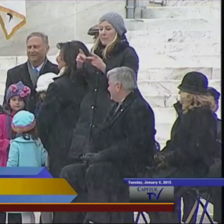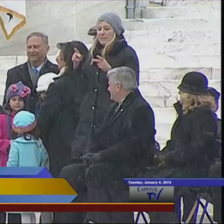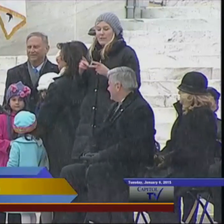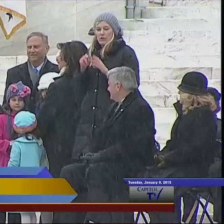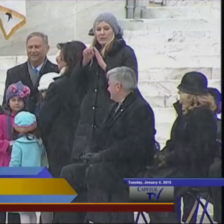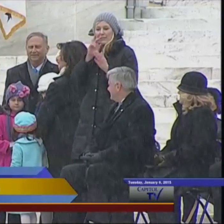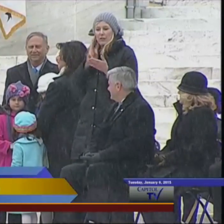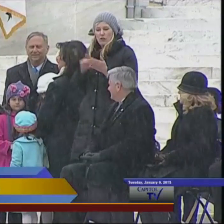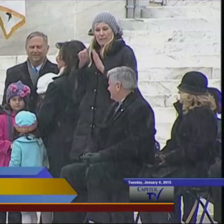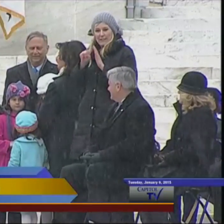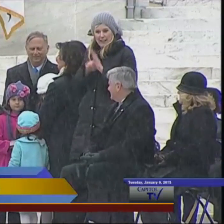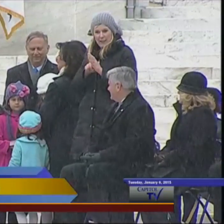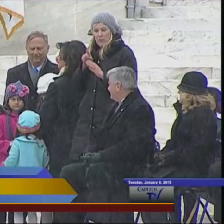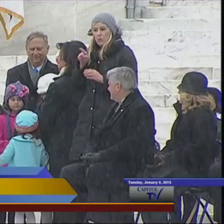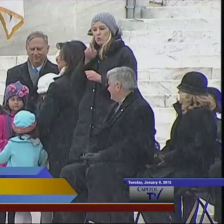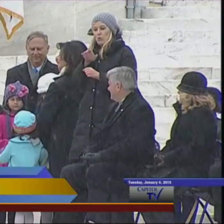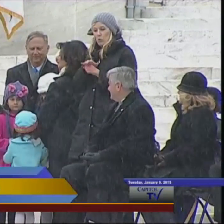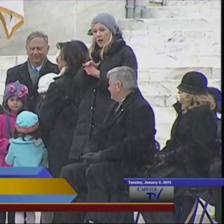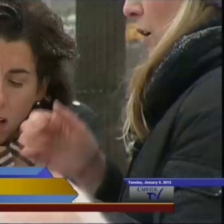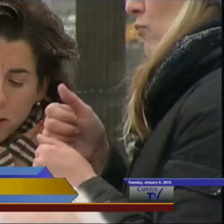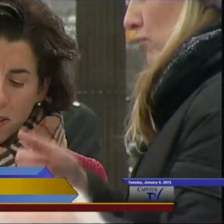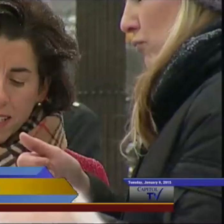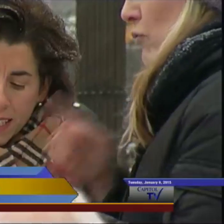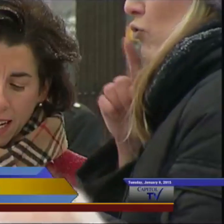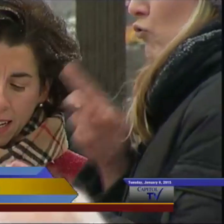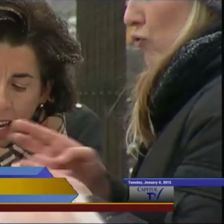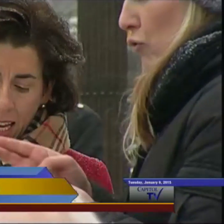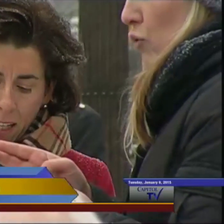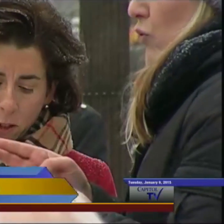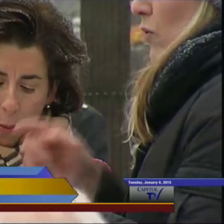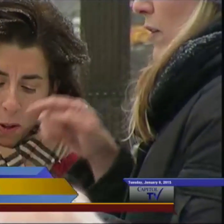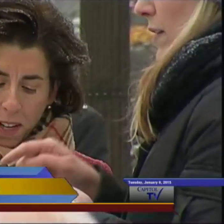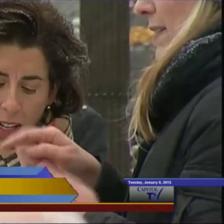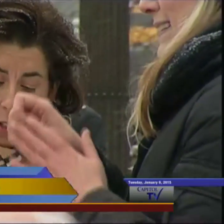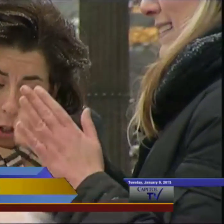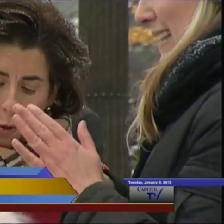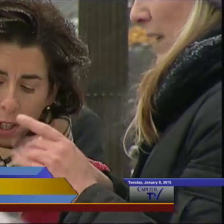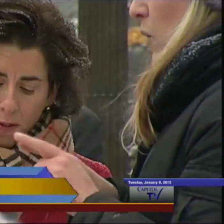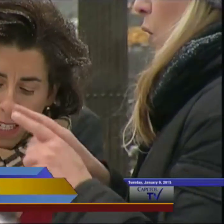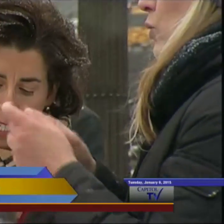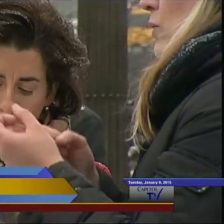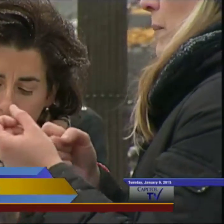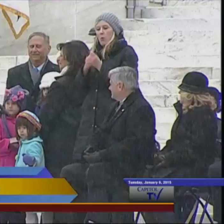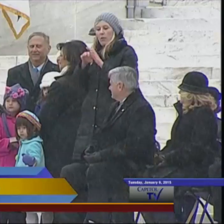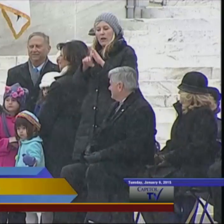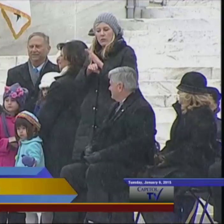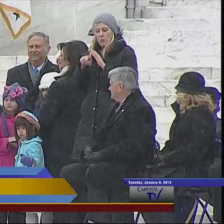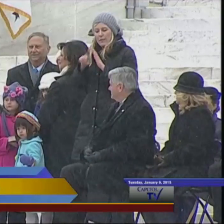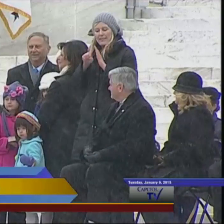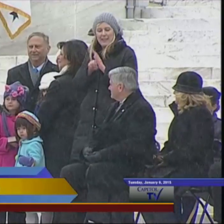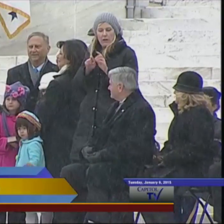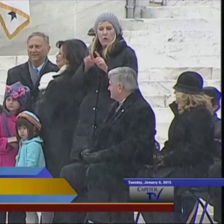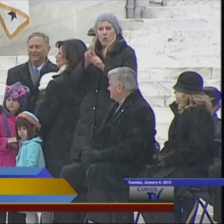Secretary of State, do solemnly swear to be true and faithful unto this state and to support the Constitution of this state and of the